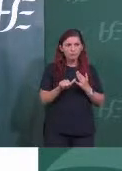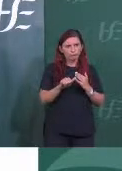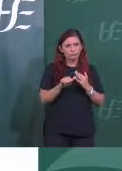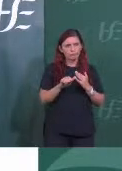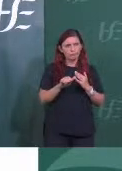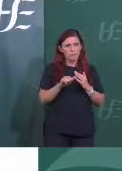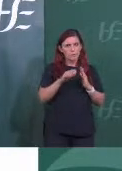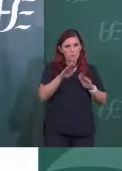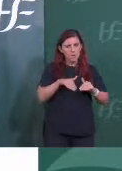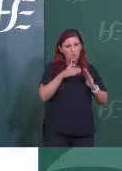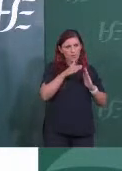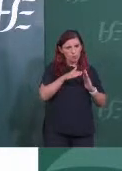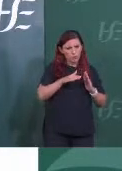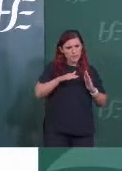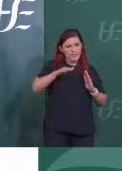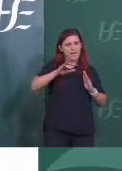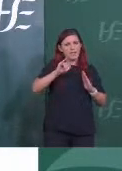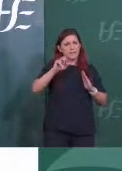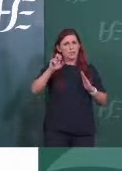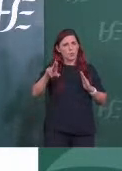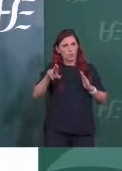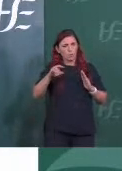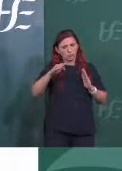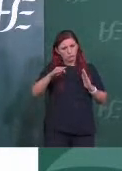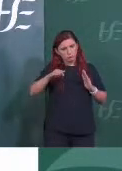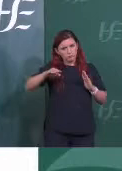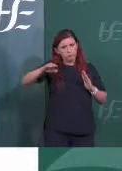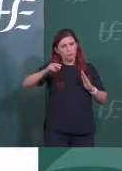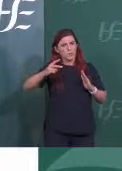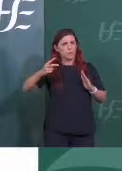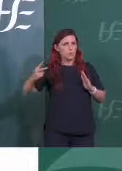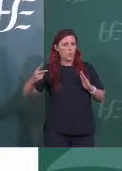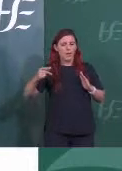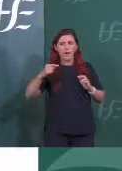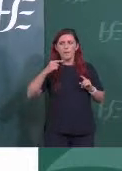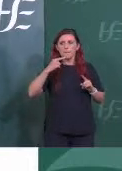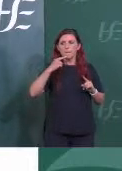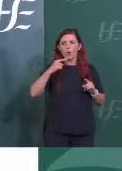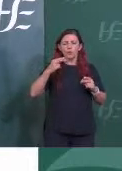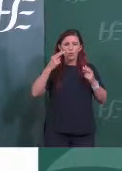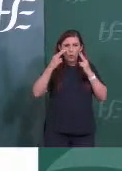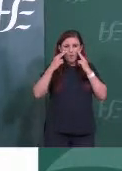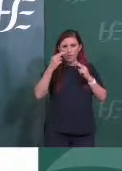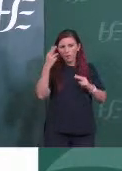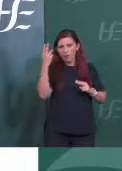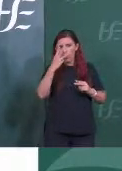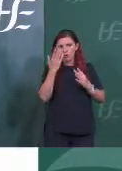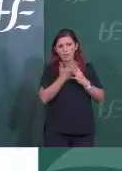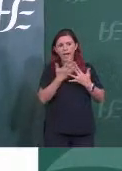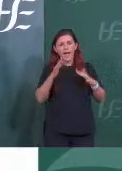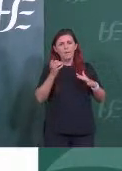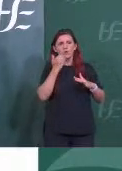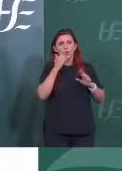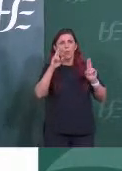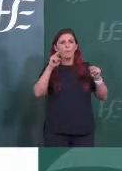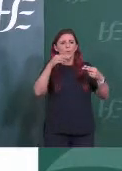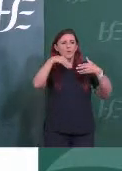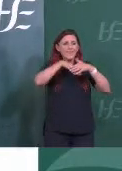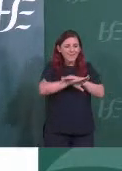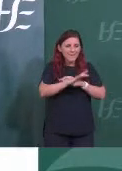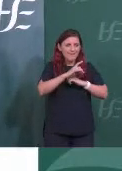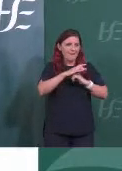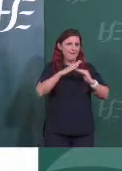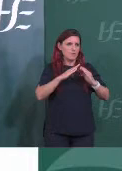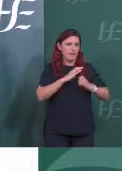slowly. ITU admissions, 22. What we tend to follow is the average number of new admissions, looking at tracking the